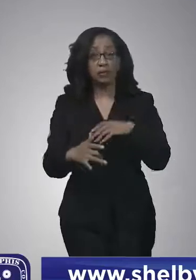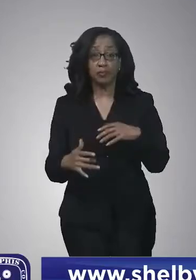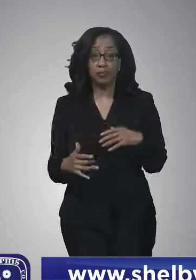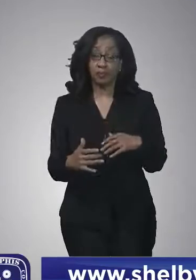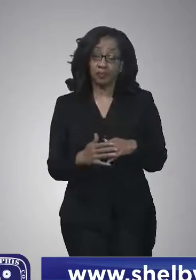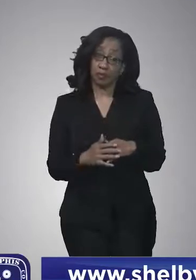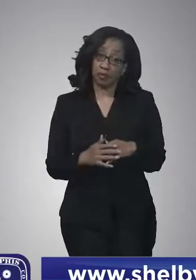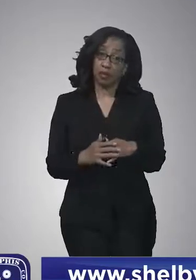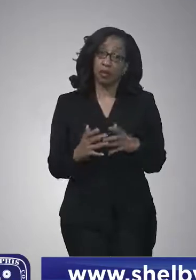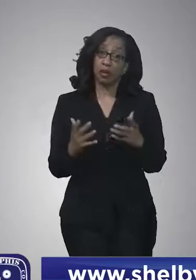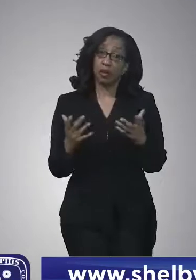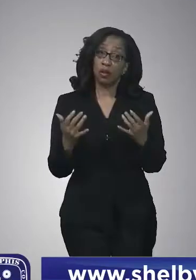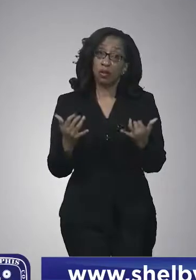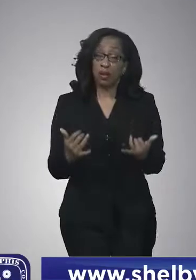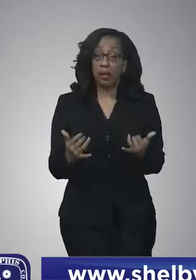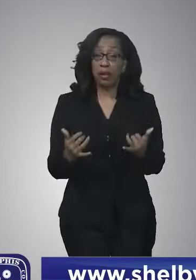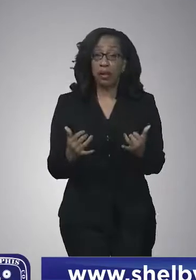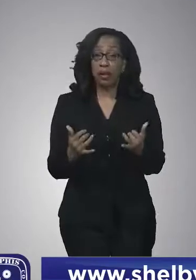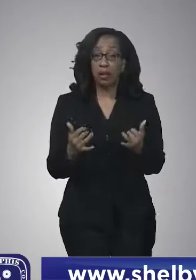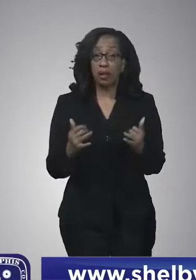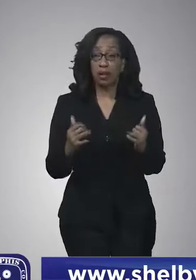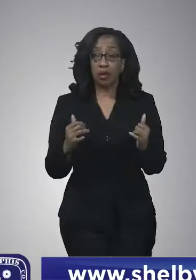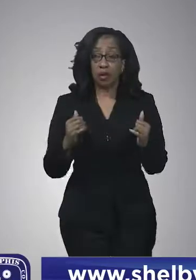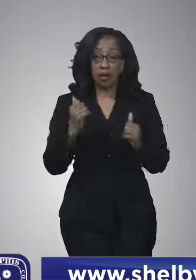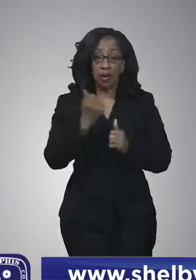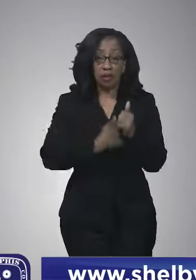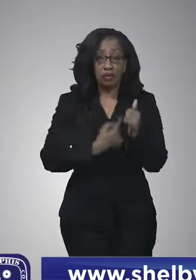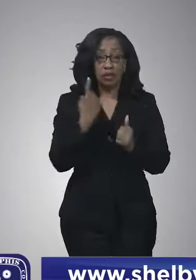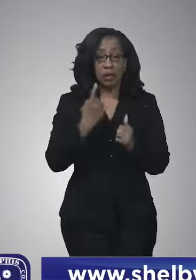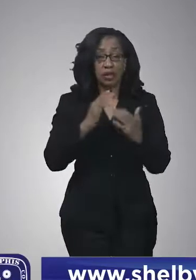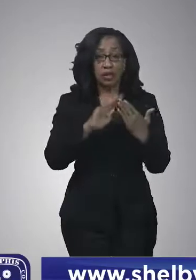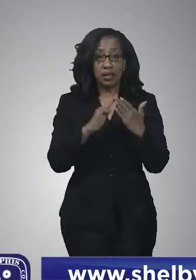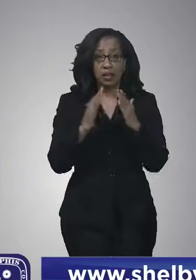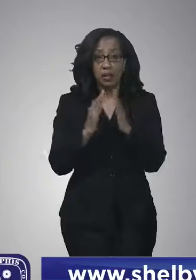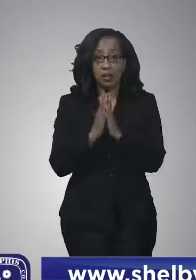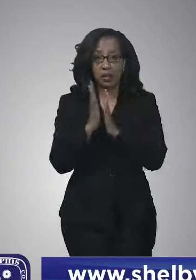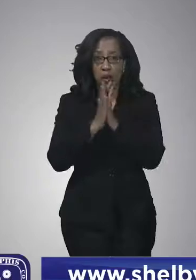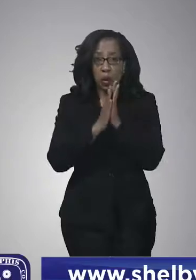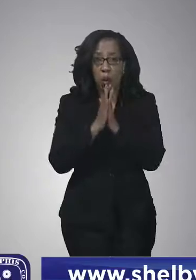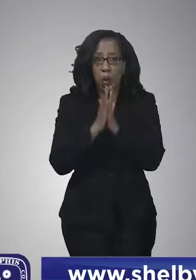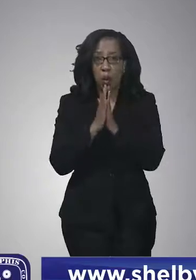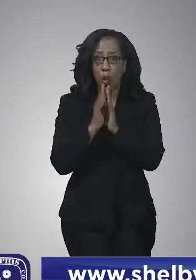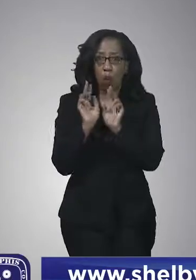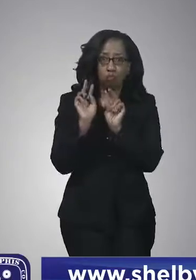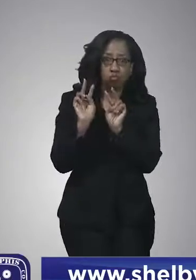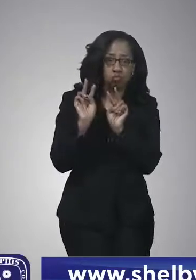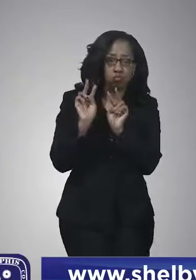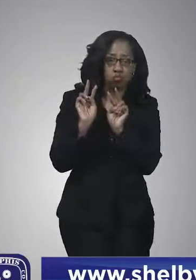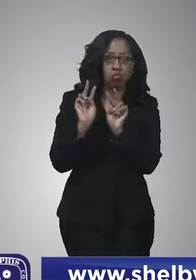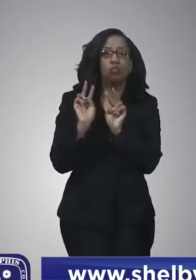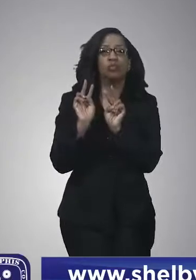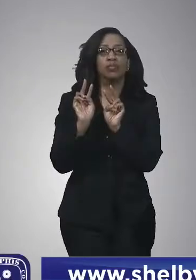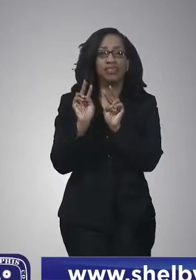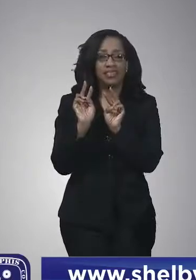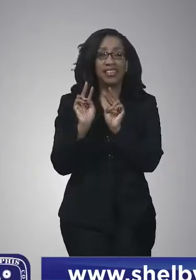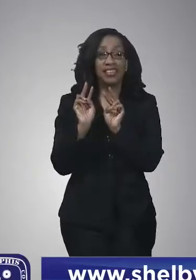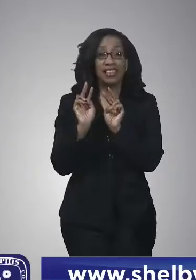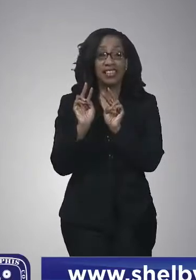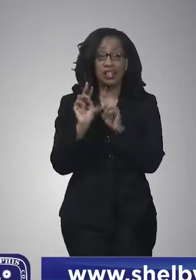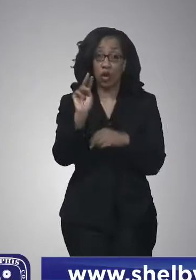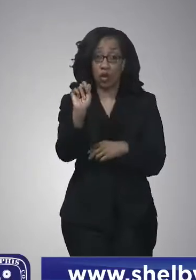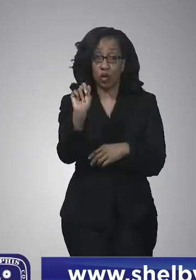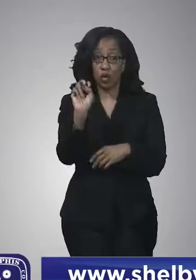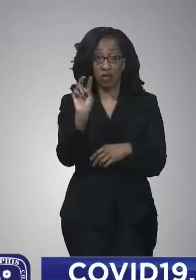that everybody in the community has been awaiting this development. And so by the time we get to early